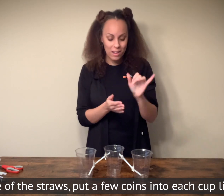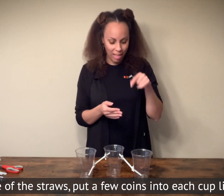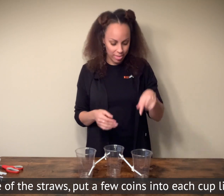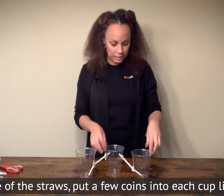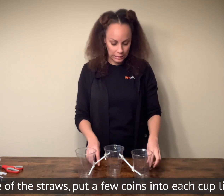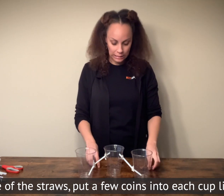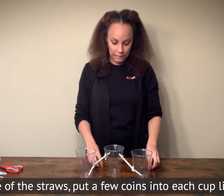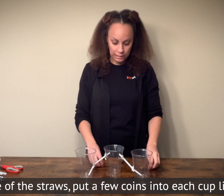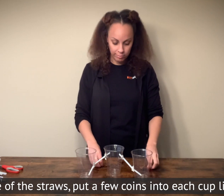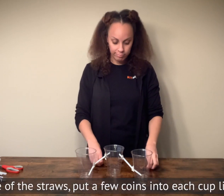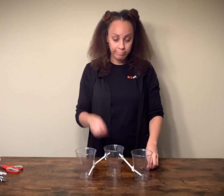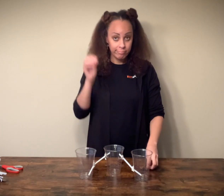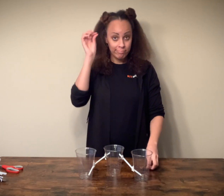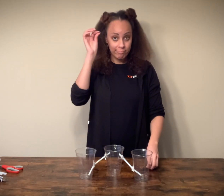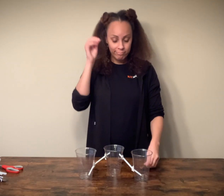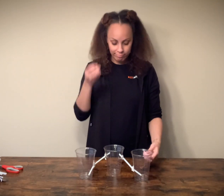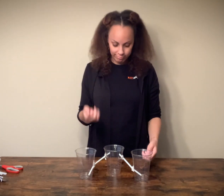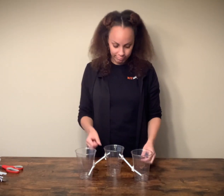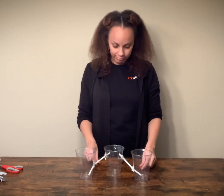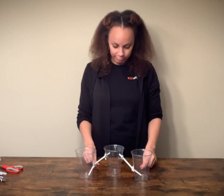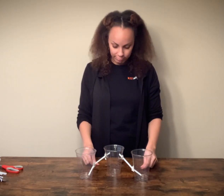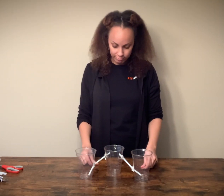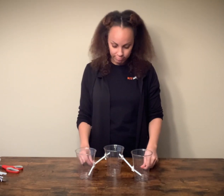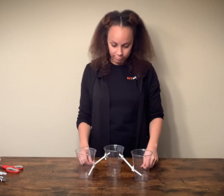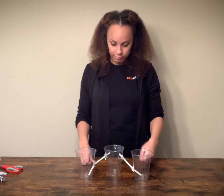coins into each cup like this.